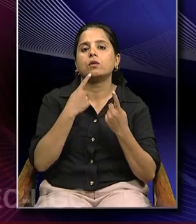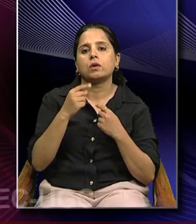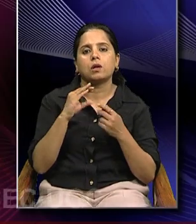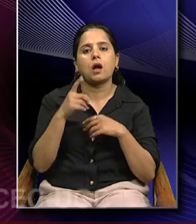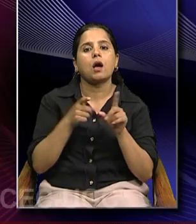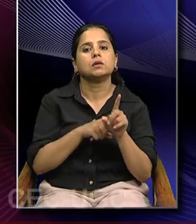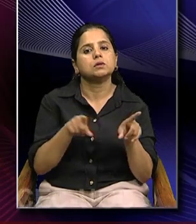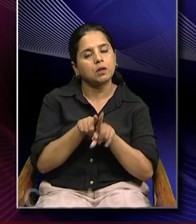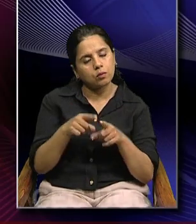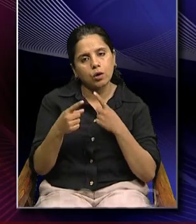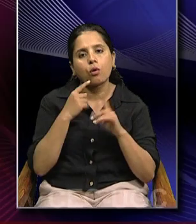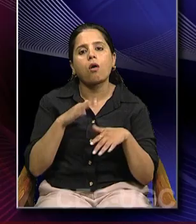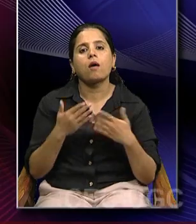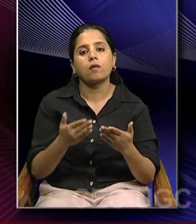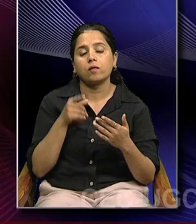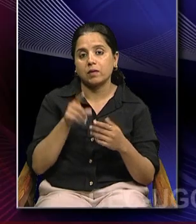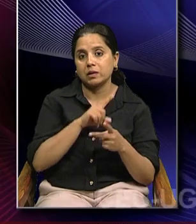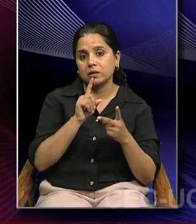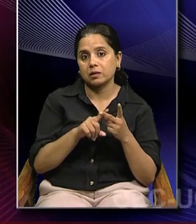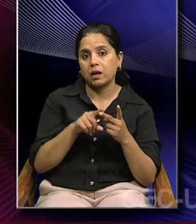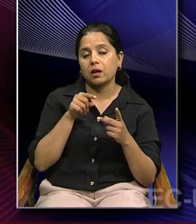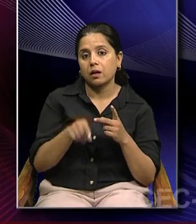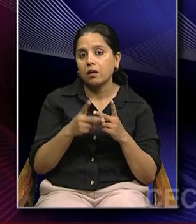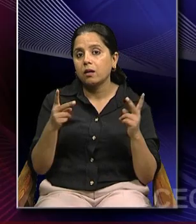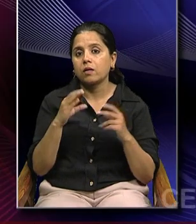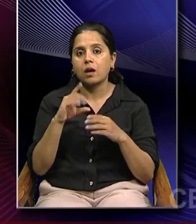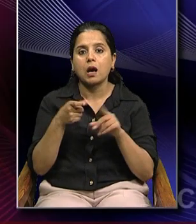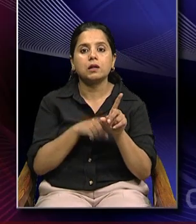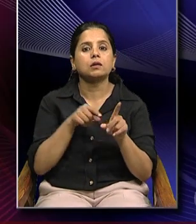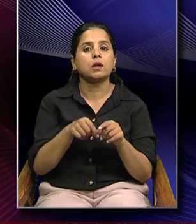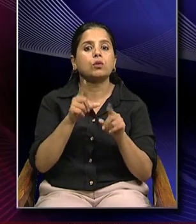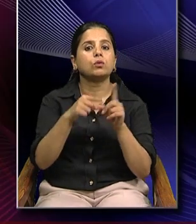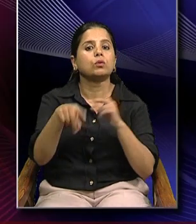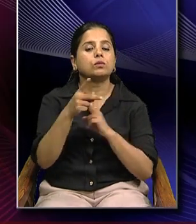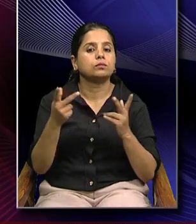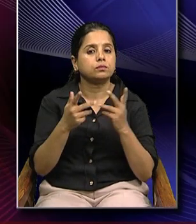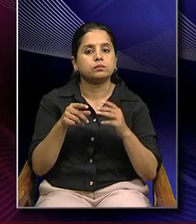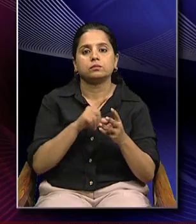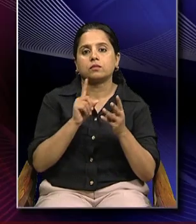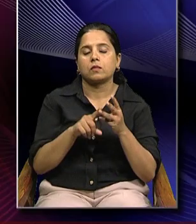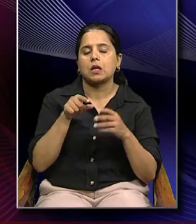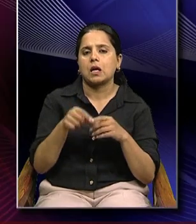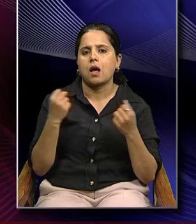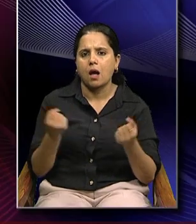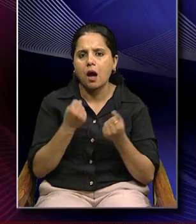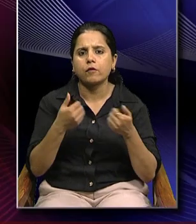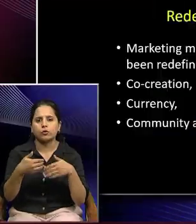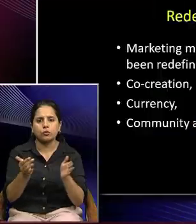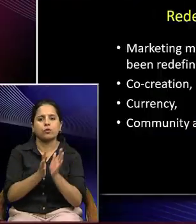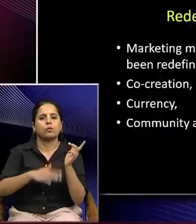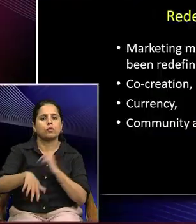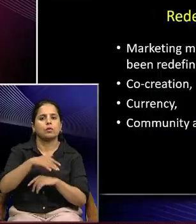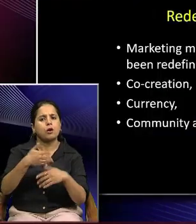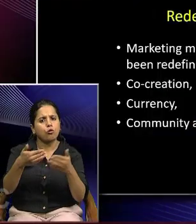currency also, that the second P is currency in which you are dealing. Third one is activating the communities. Let